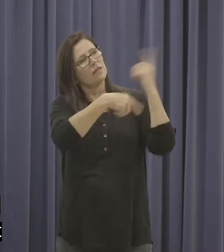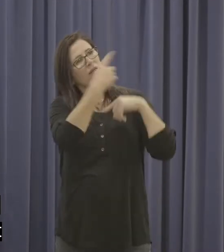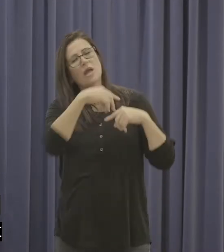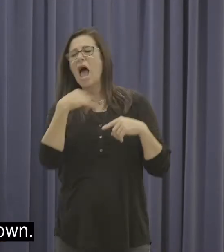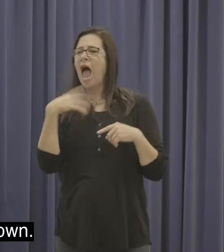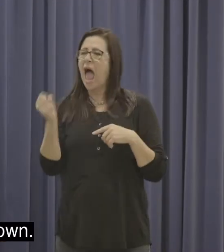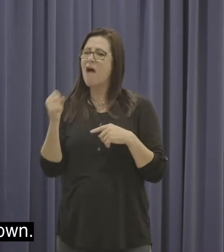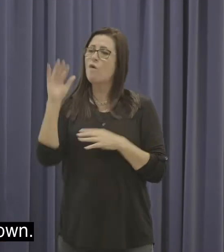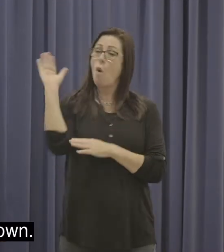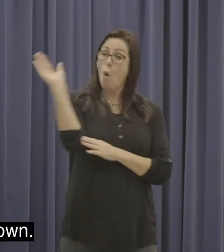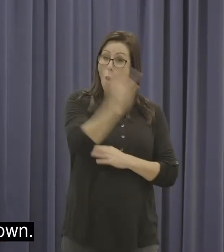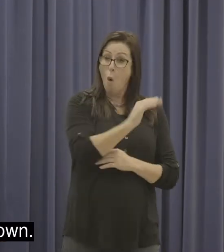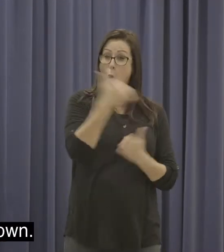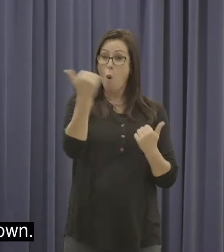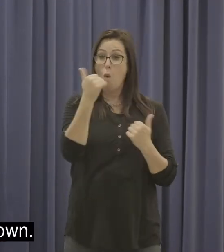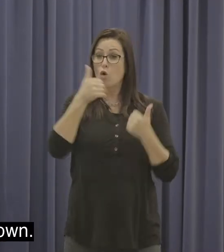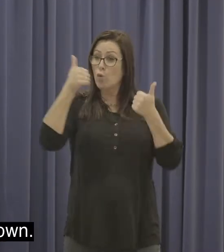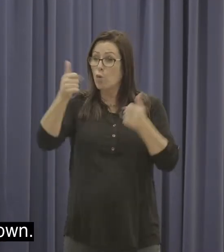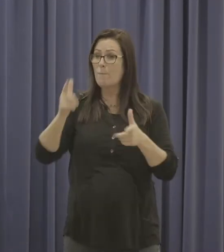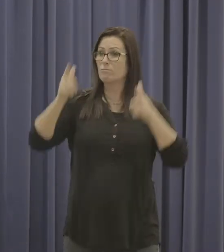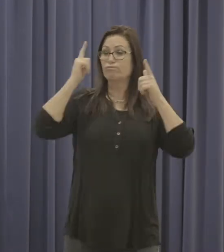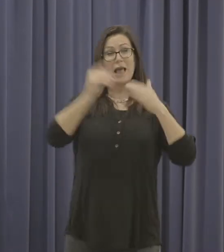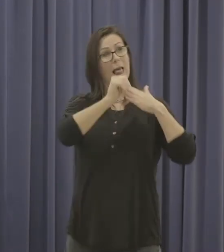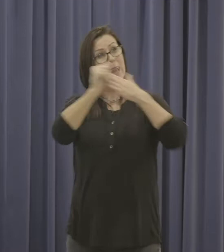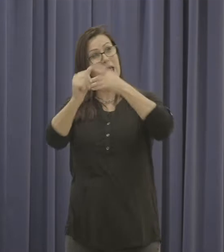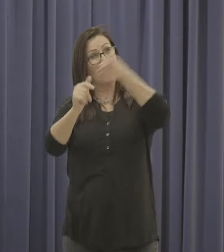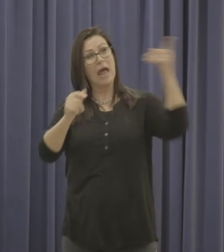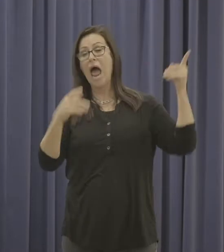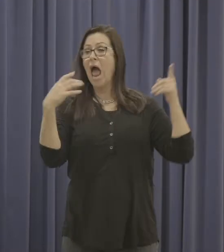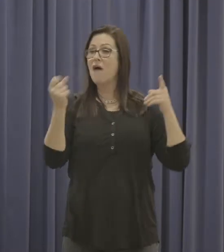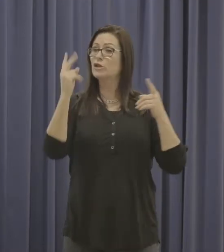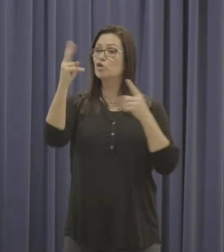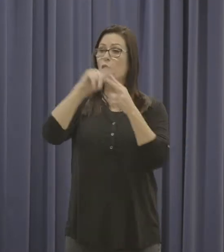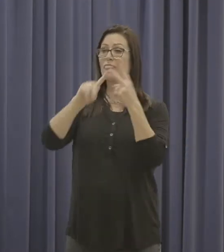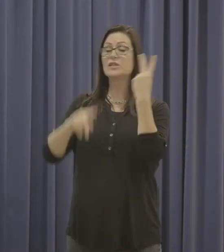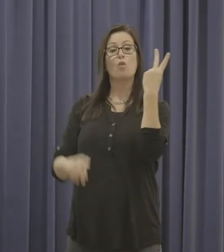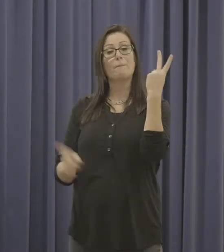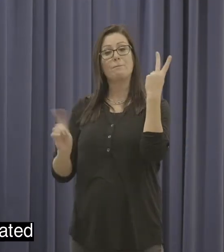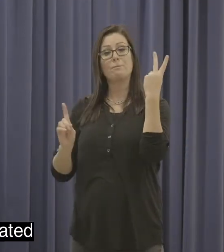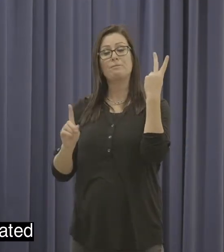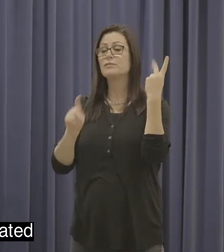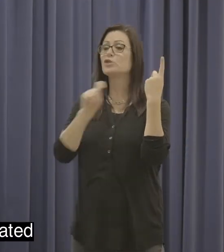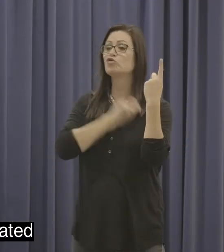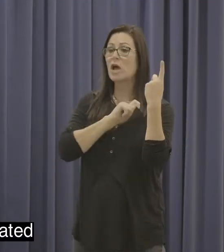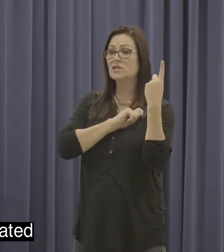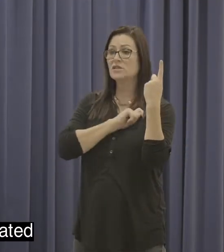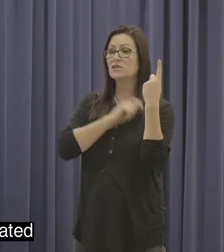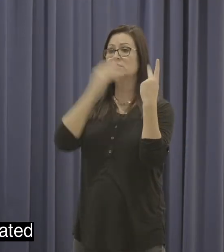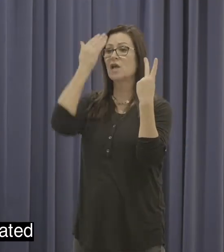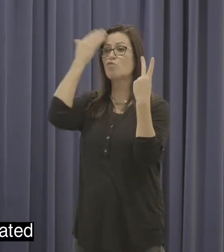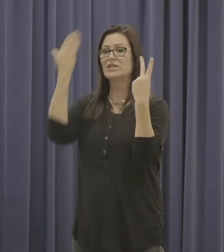were consistent with every good leader I had known: trust and respect. So that's exactly what